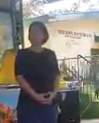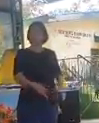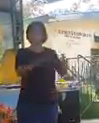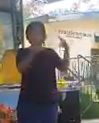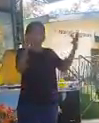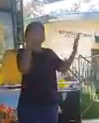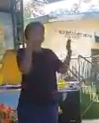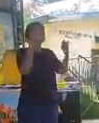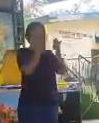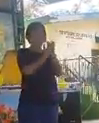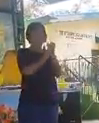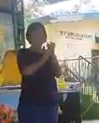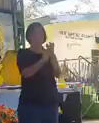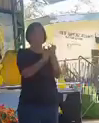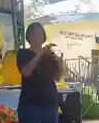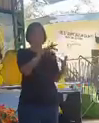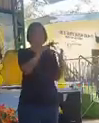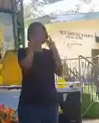special gift.